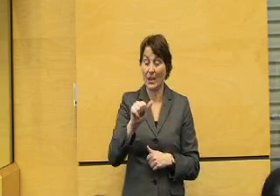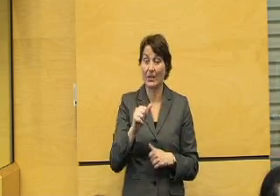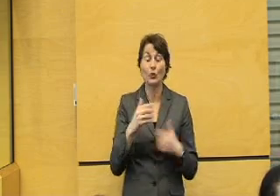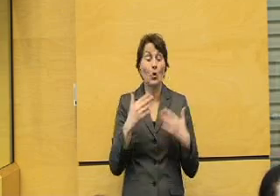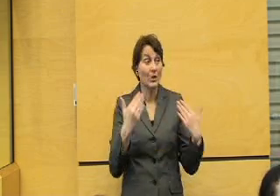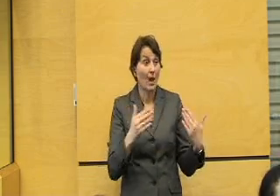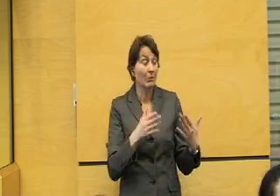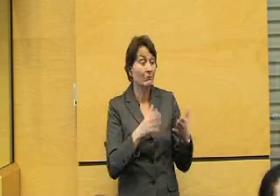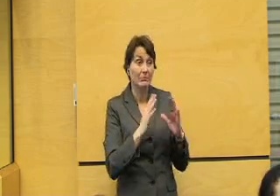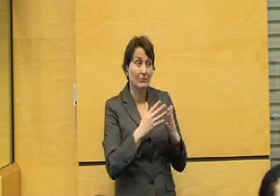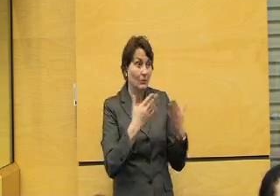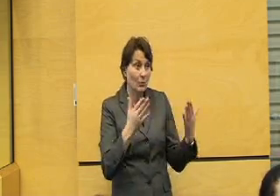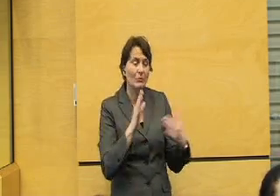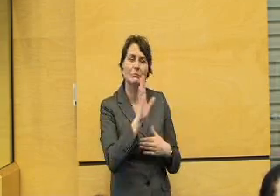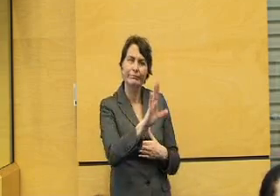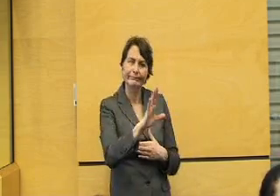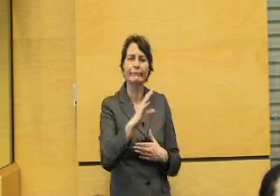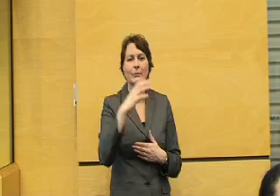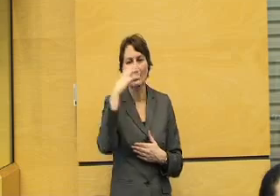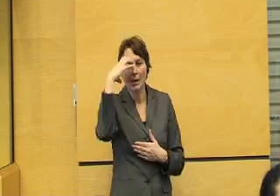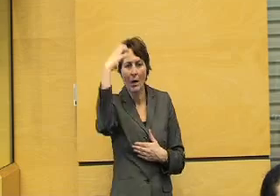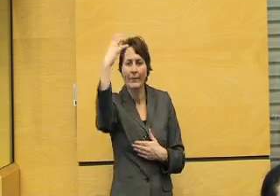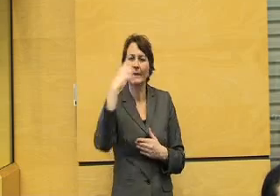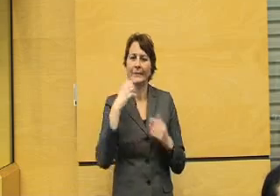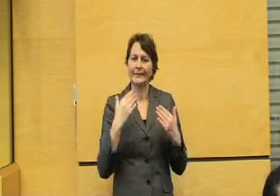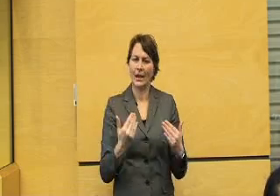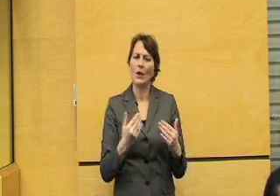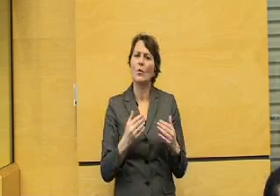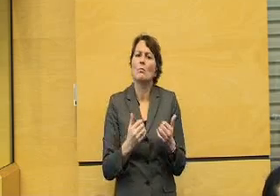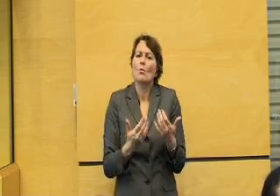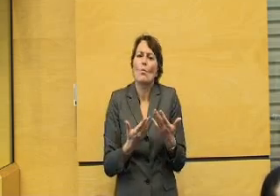State Party, Thailand, putting into place